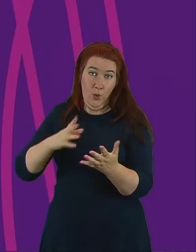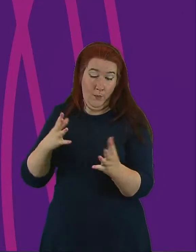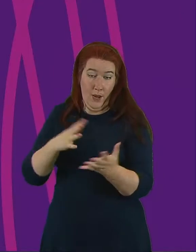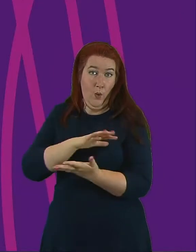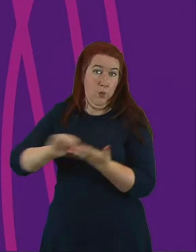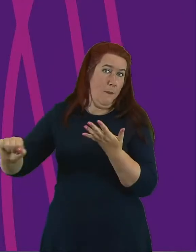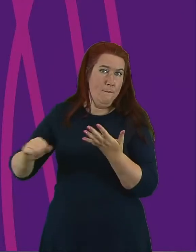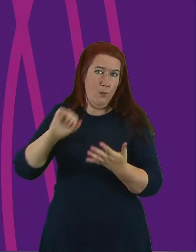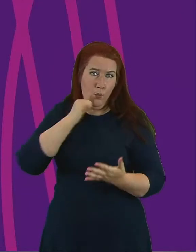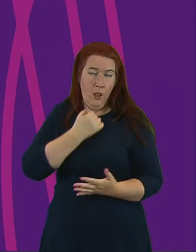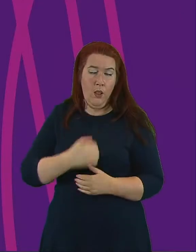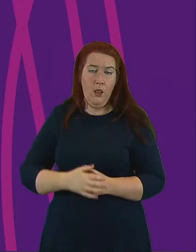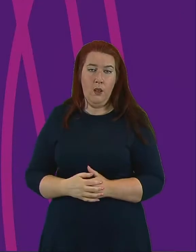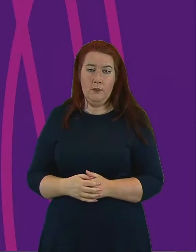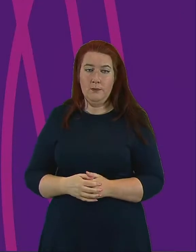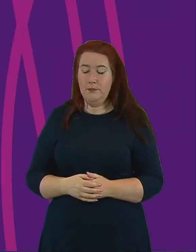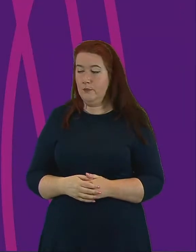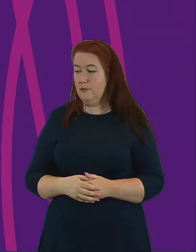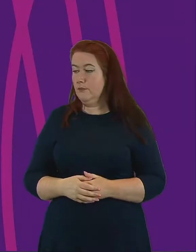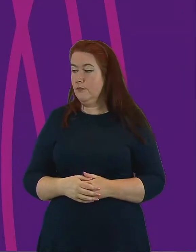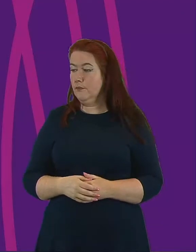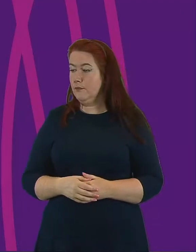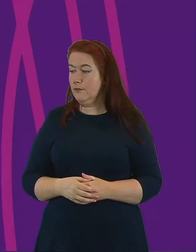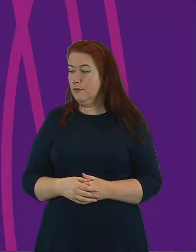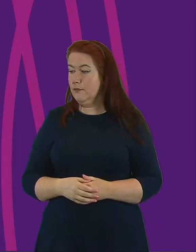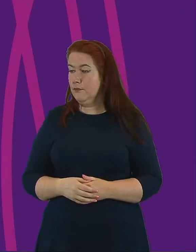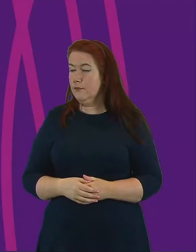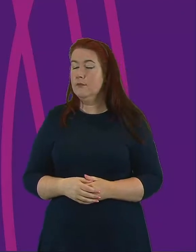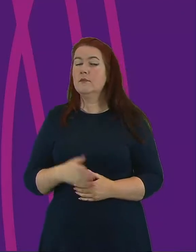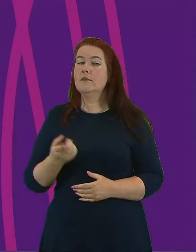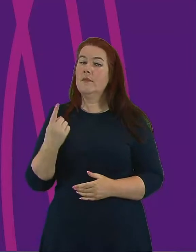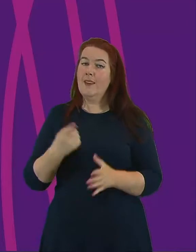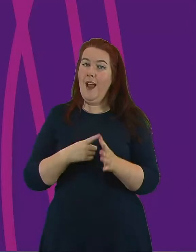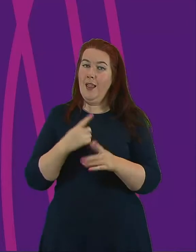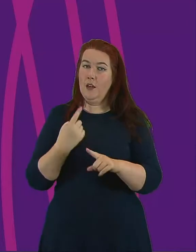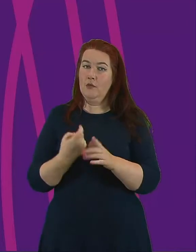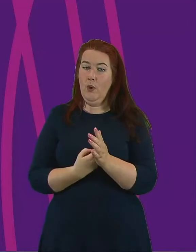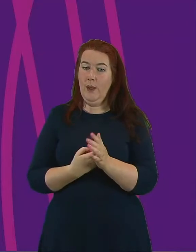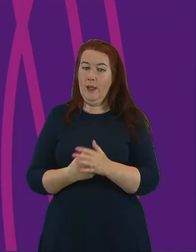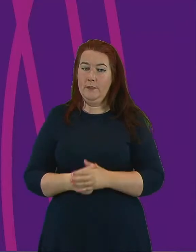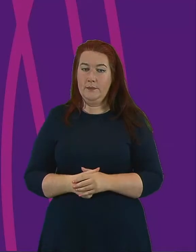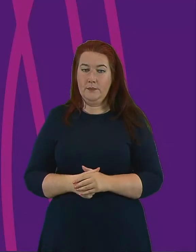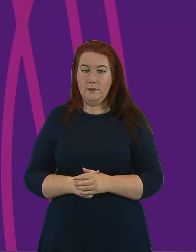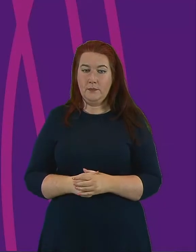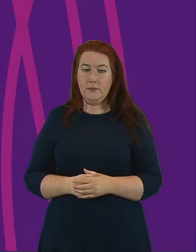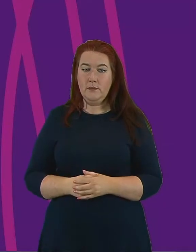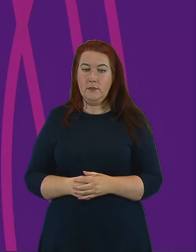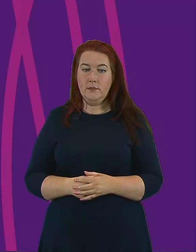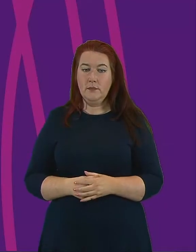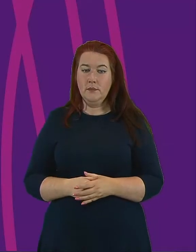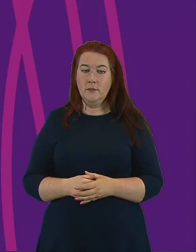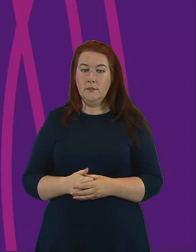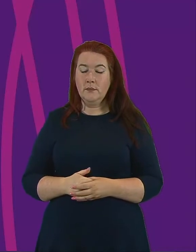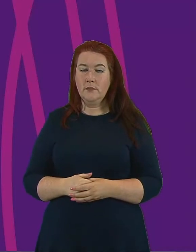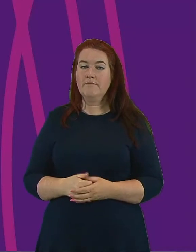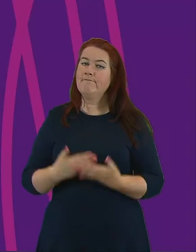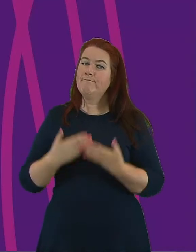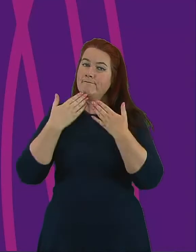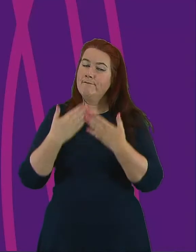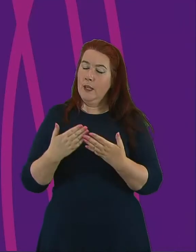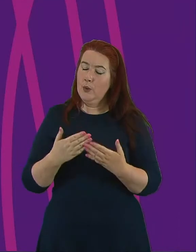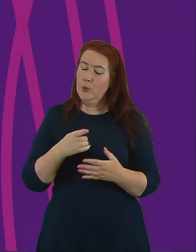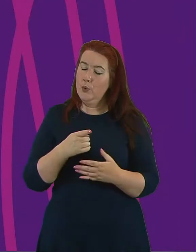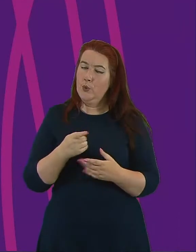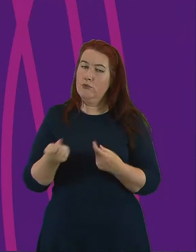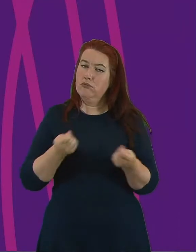I call Alec Rowley, please. Thank you, Presiding Officer. The problem is that it